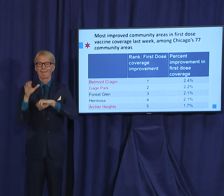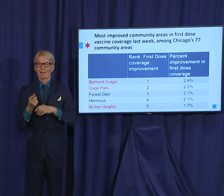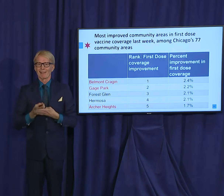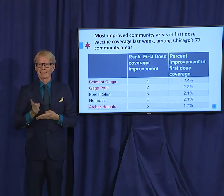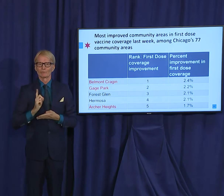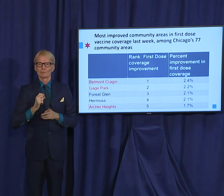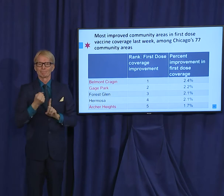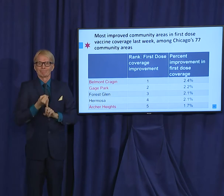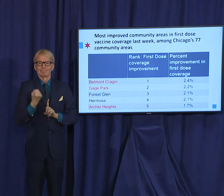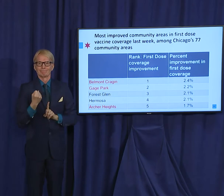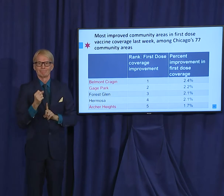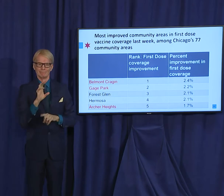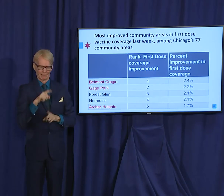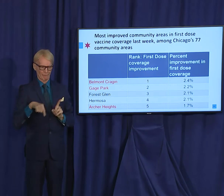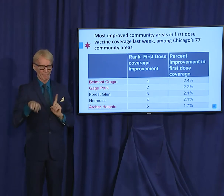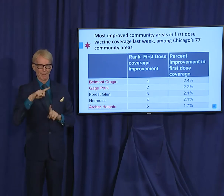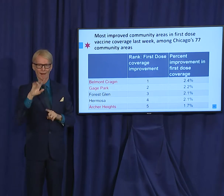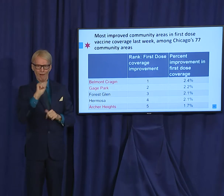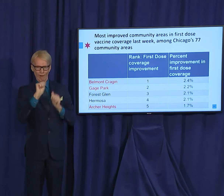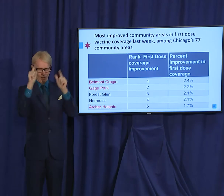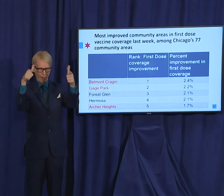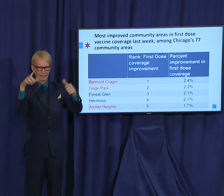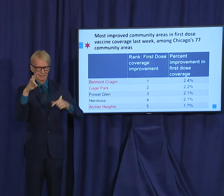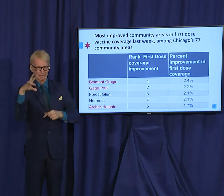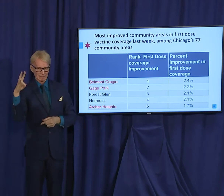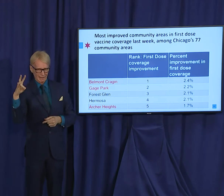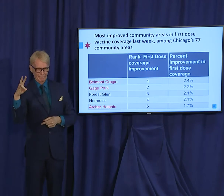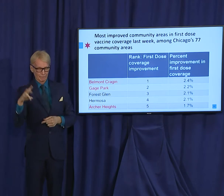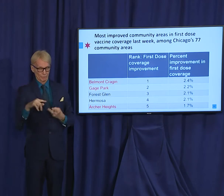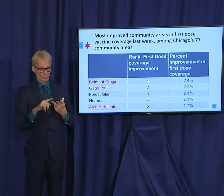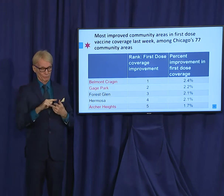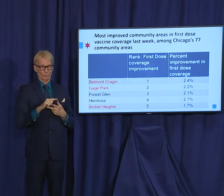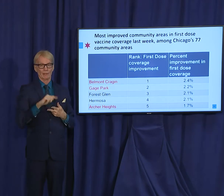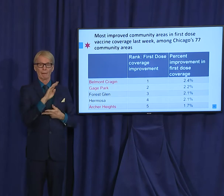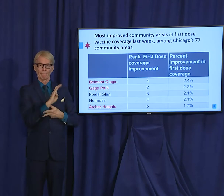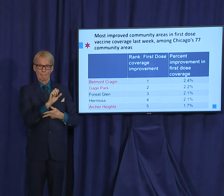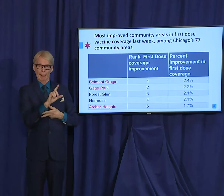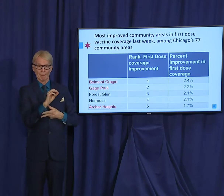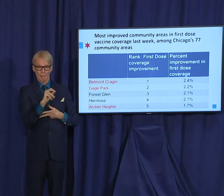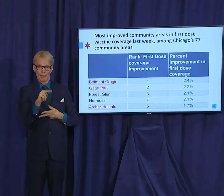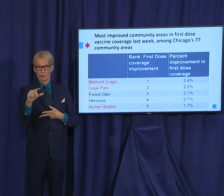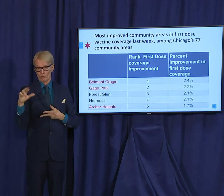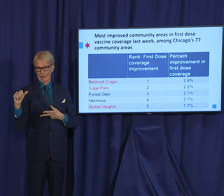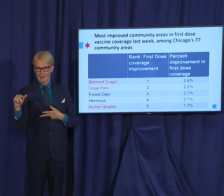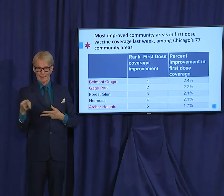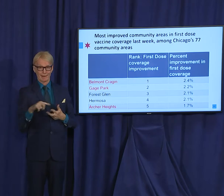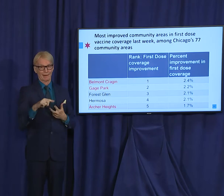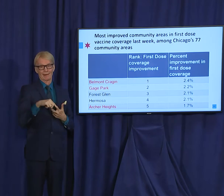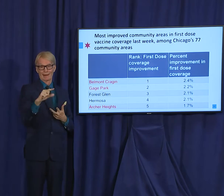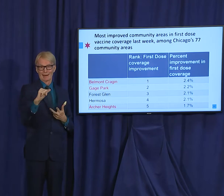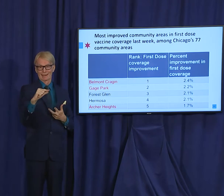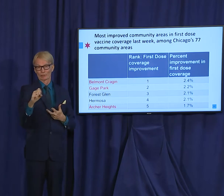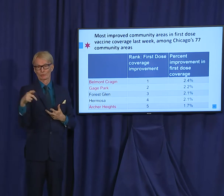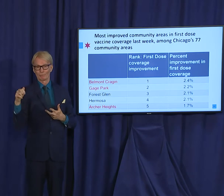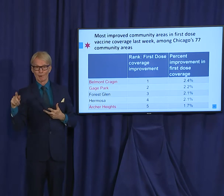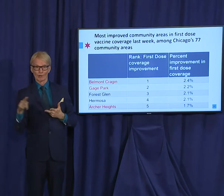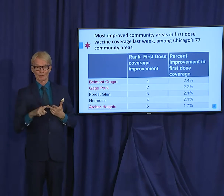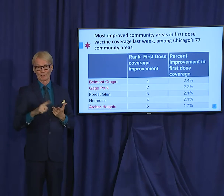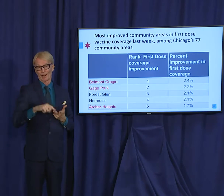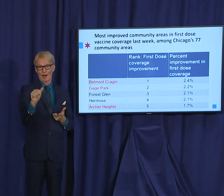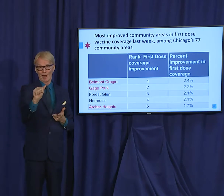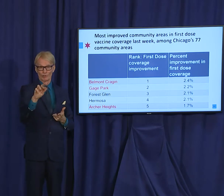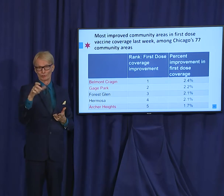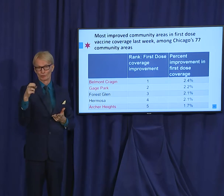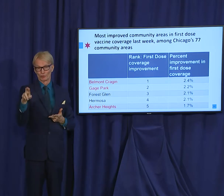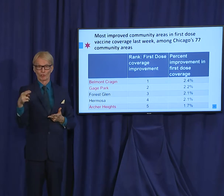week across all 77 community areas, 3 of them, Belmont, Cragen, Gage Park, and Archer Heights, are all Protect Chicago Plus communities.